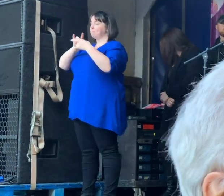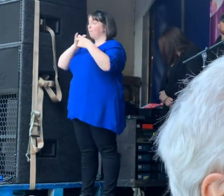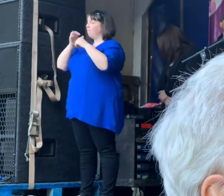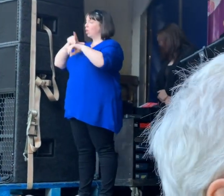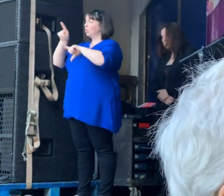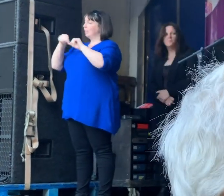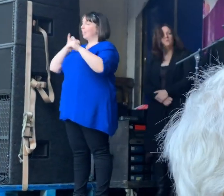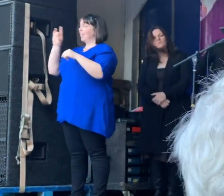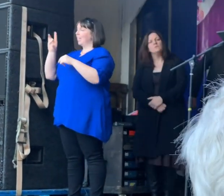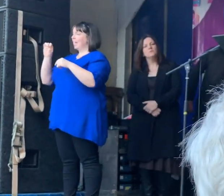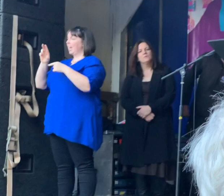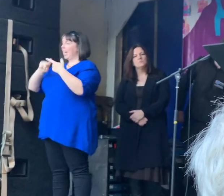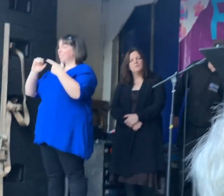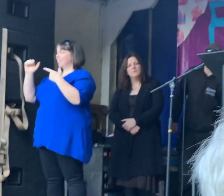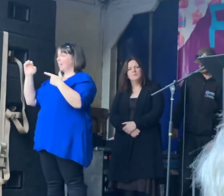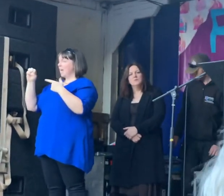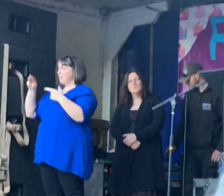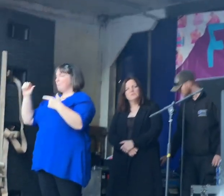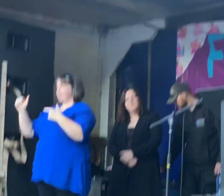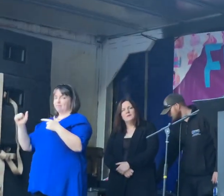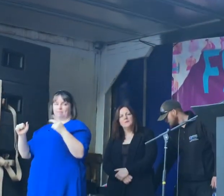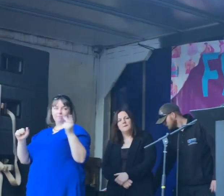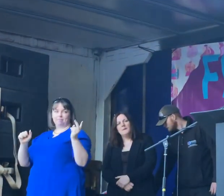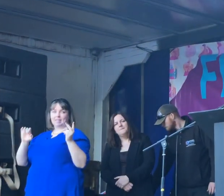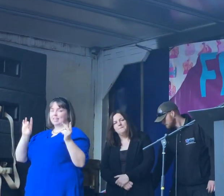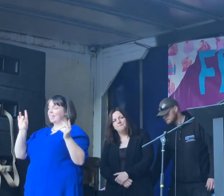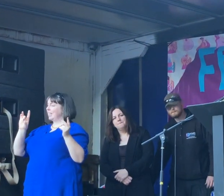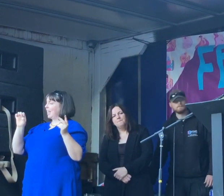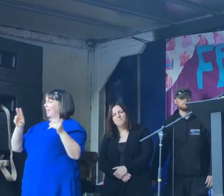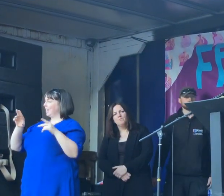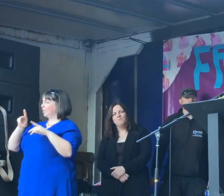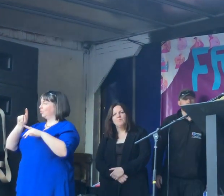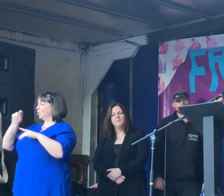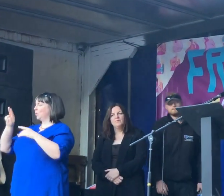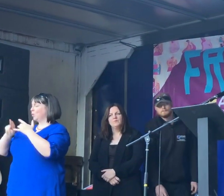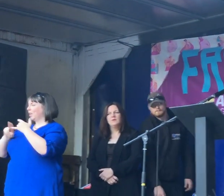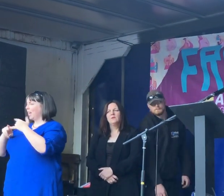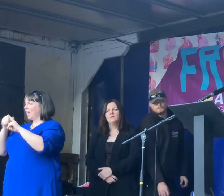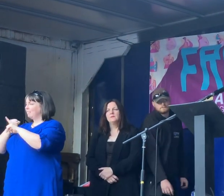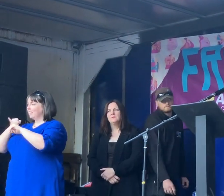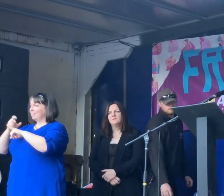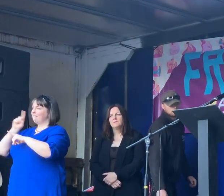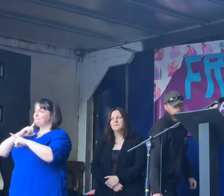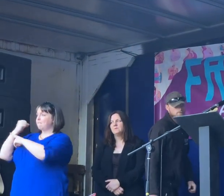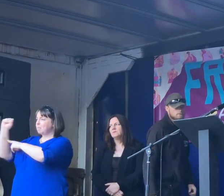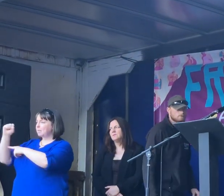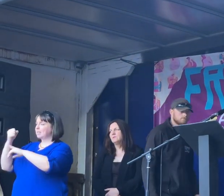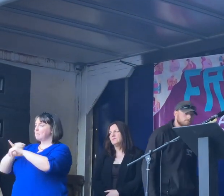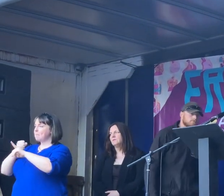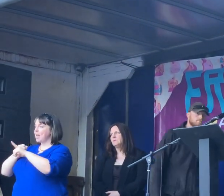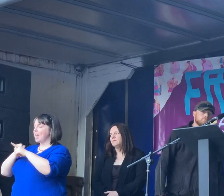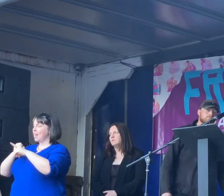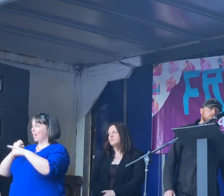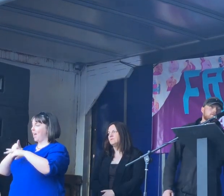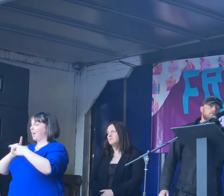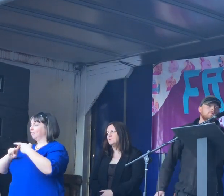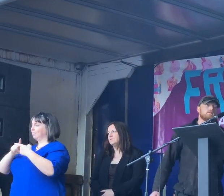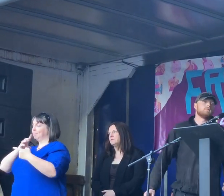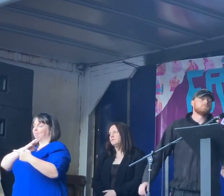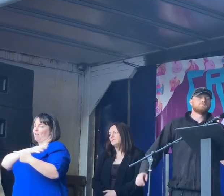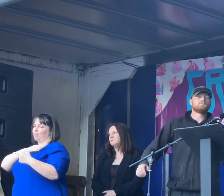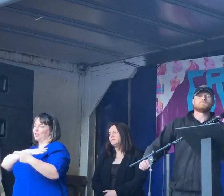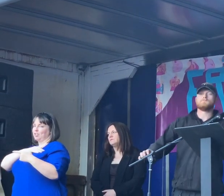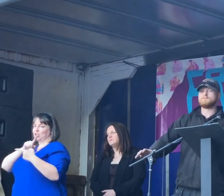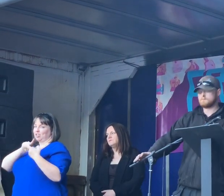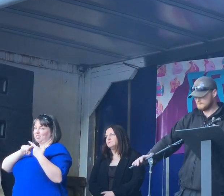Kellie O’Dowd and Emma Campbell. Kellie has been an educator, a trade union activist, a feminist campaigner and research and campaign officer. Emma